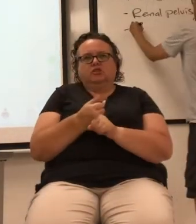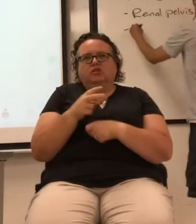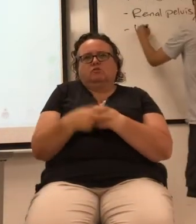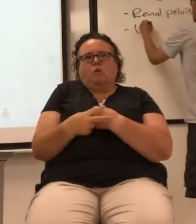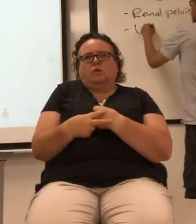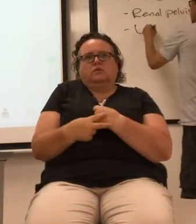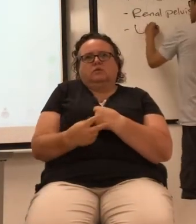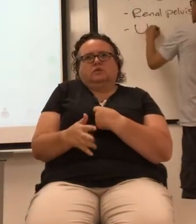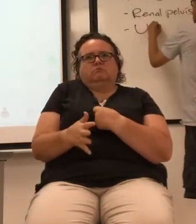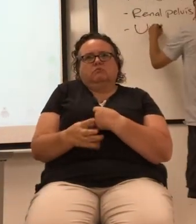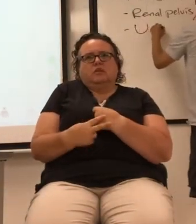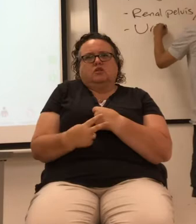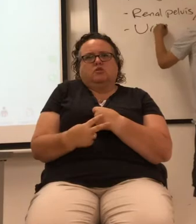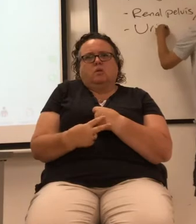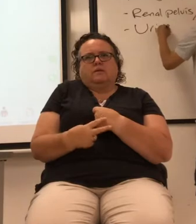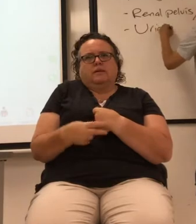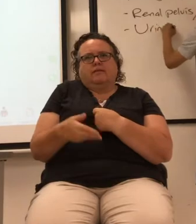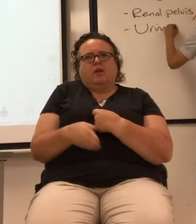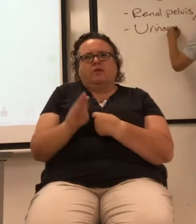Urinary bladder.